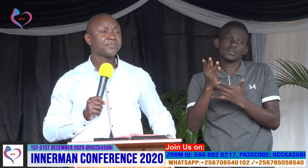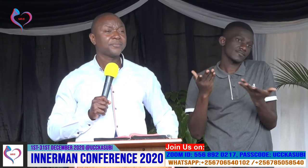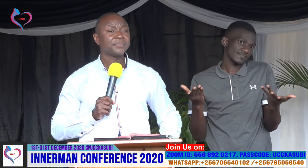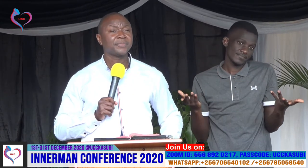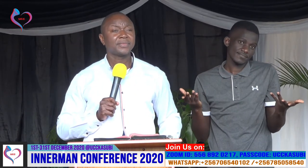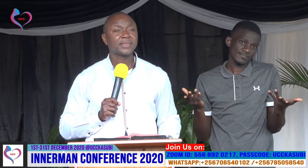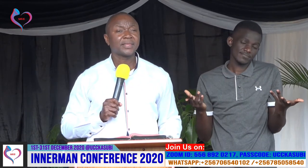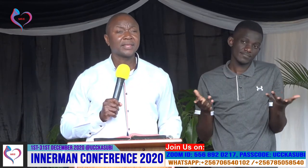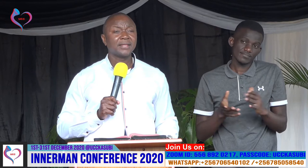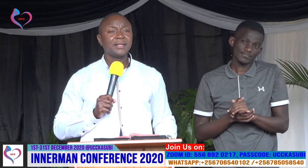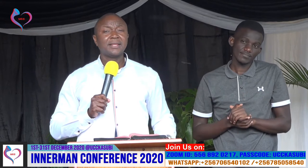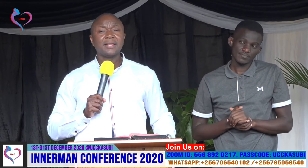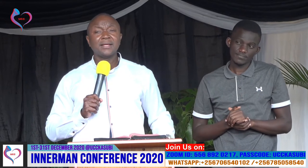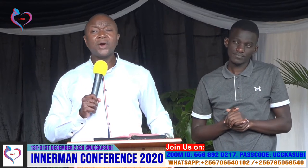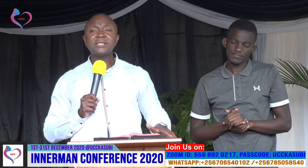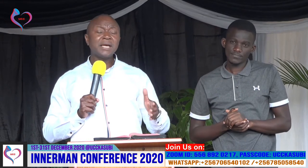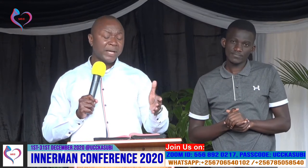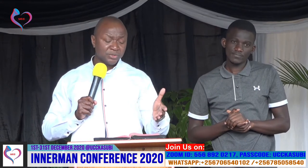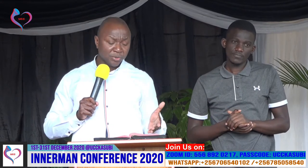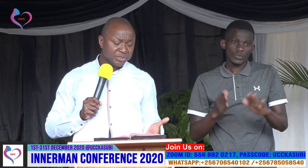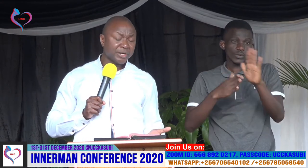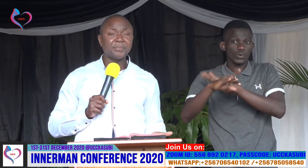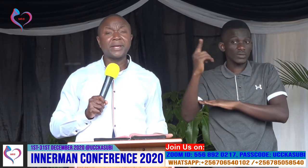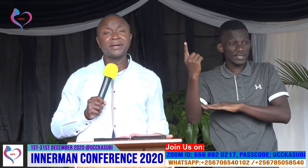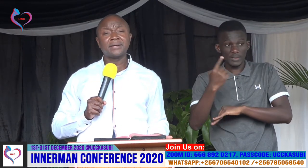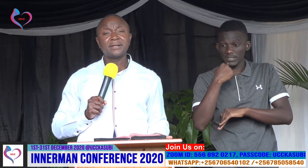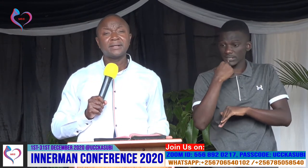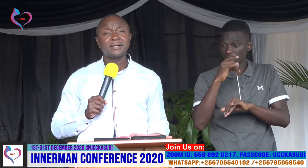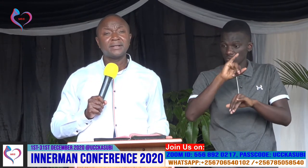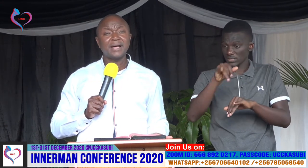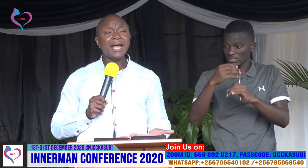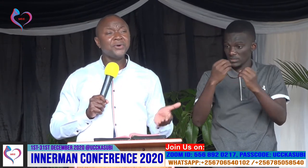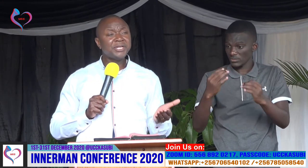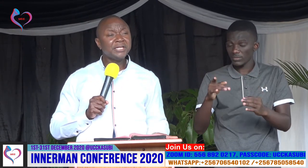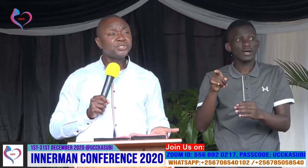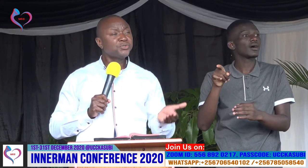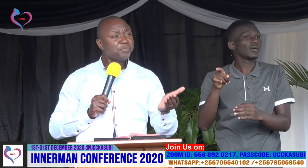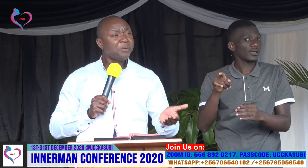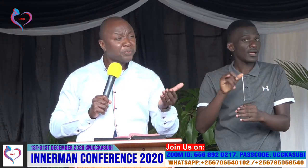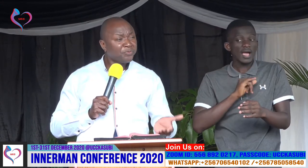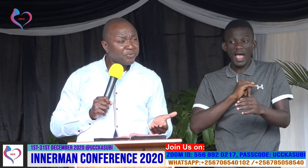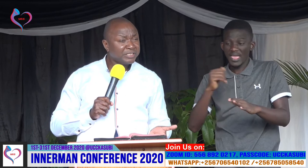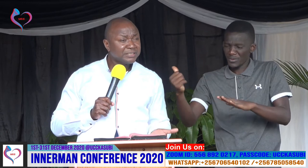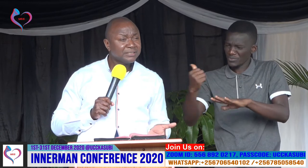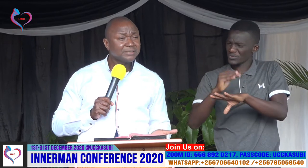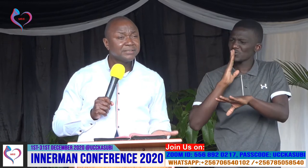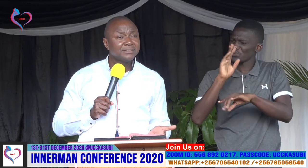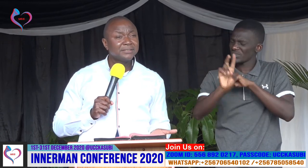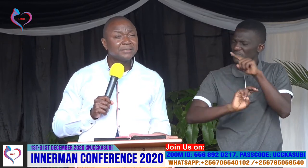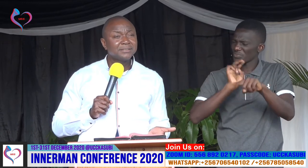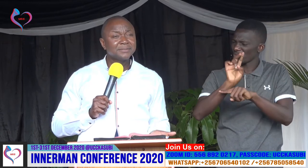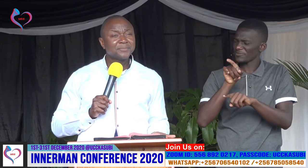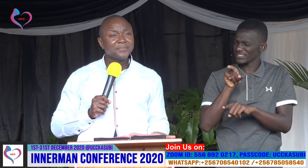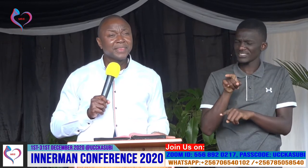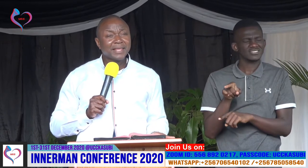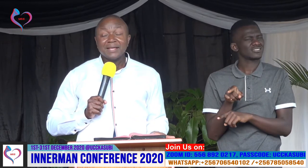ekyo Mukama kyakwetaaza. God came and told Jeremiah, I ordained you to be a prophet.